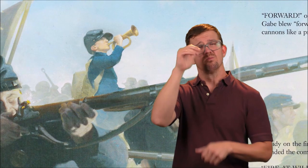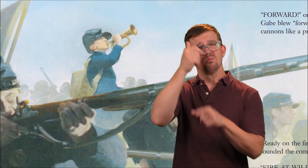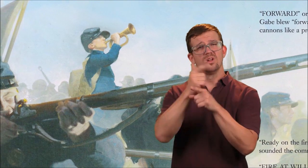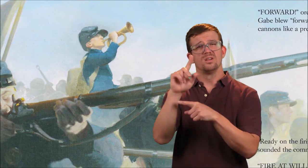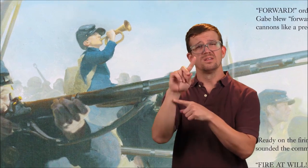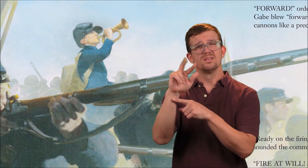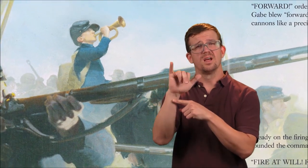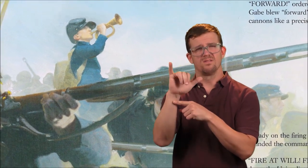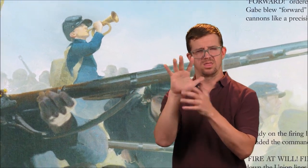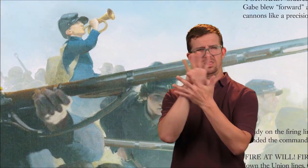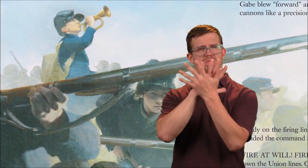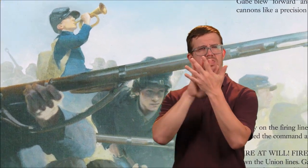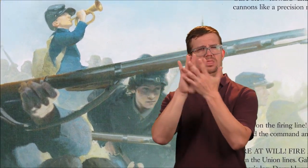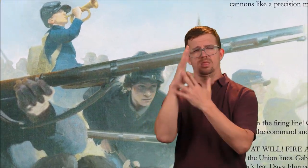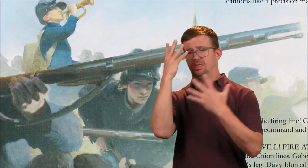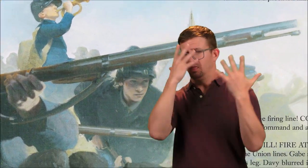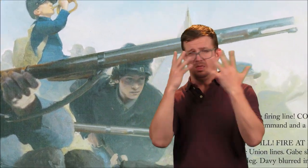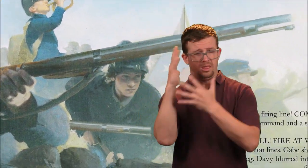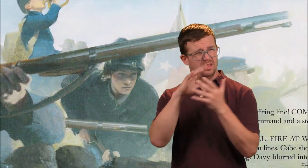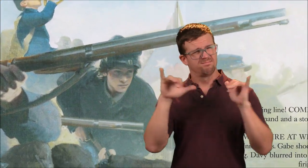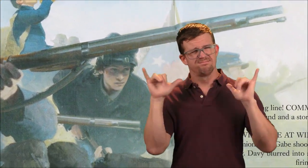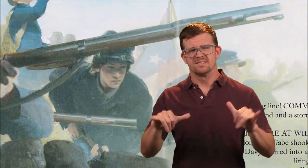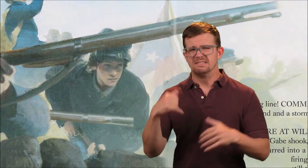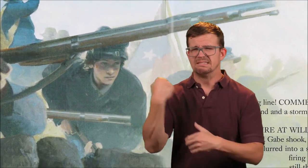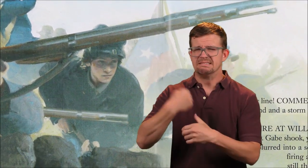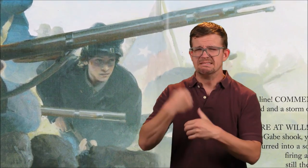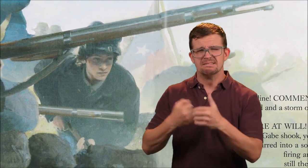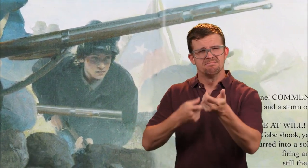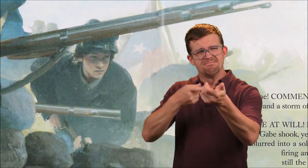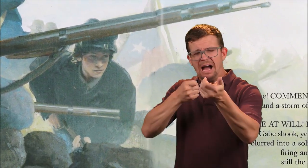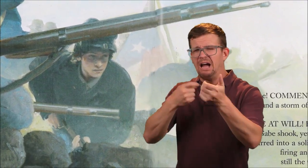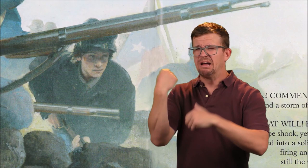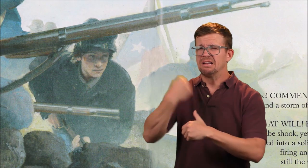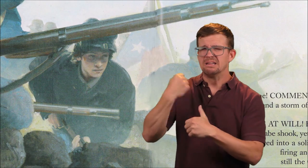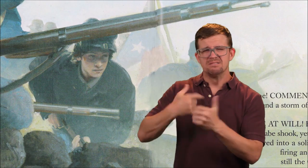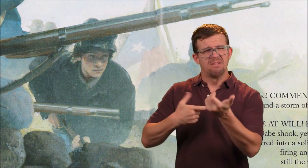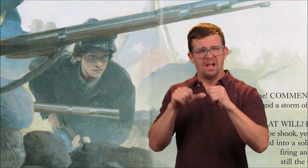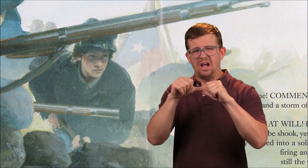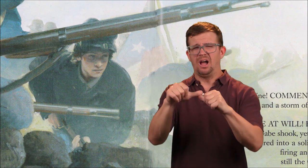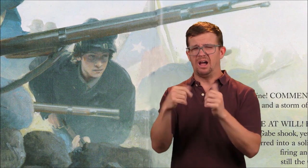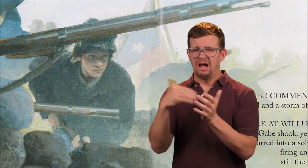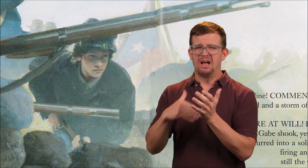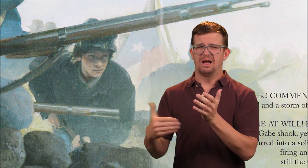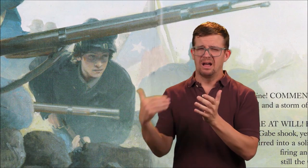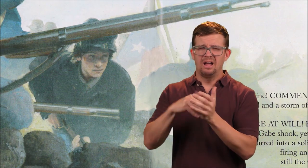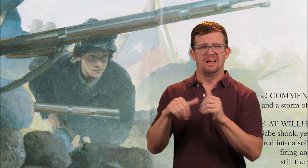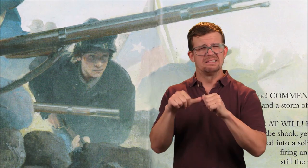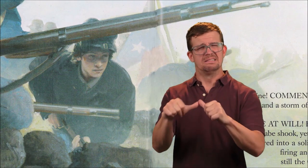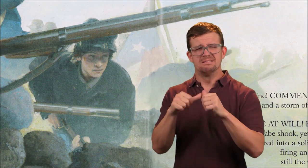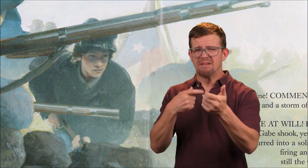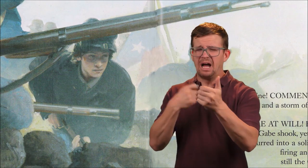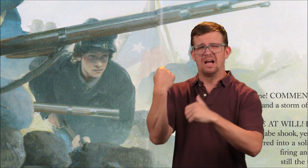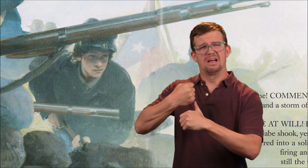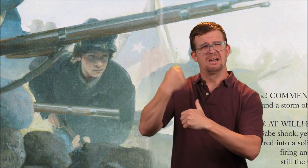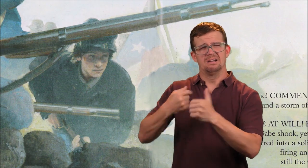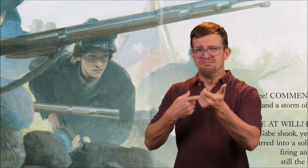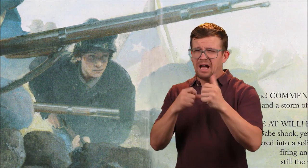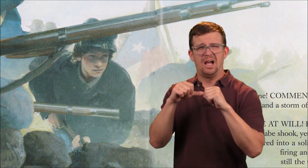Davy blurred into a solid fortress of blue, firing and reloading, firing and reloading, firing